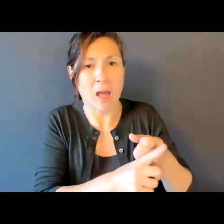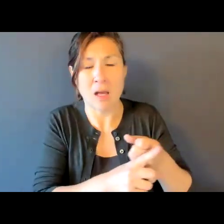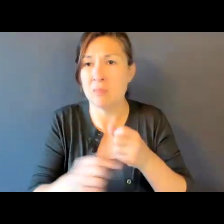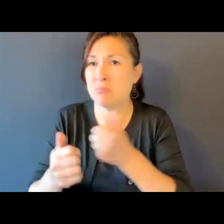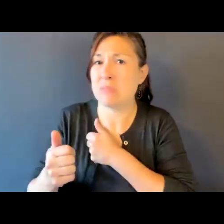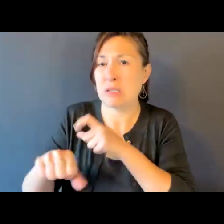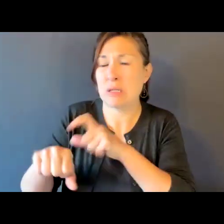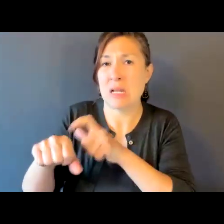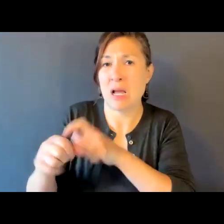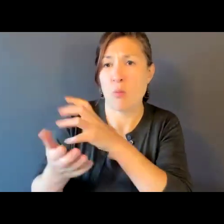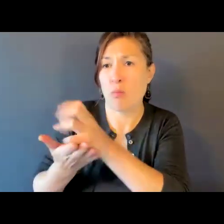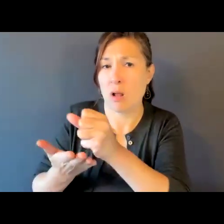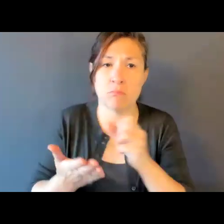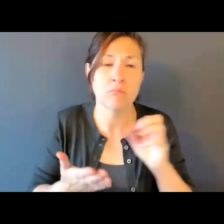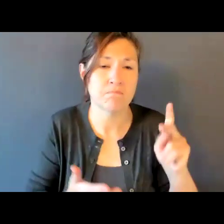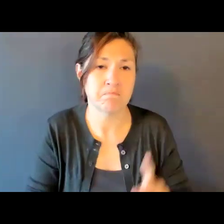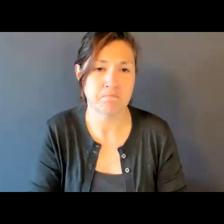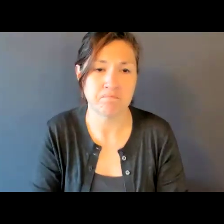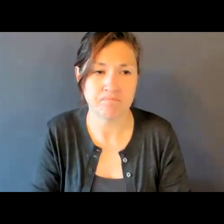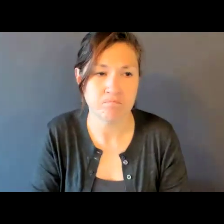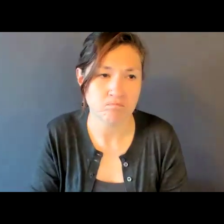up. Okay.